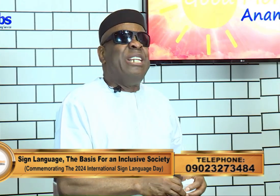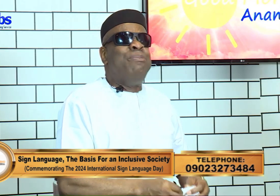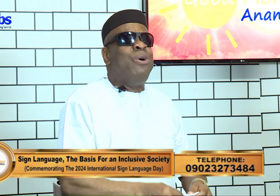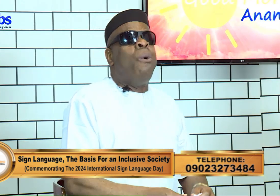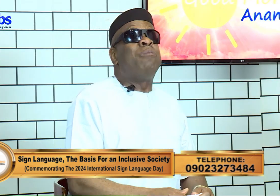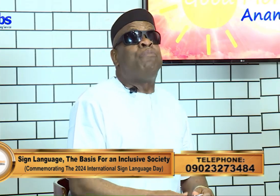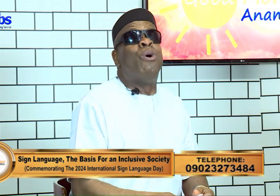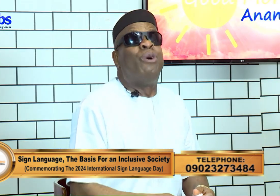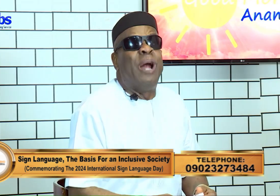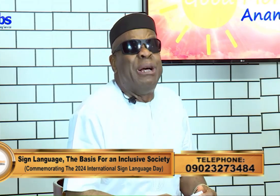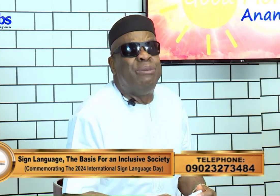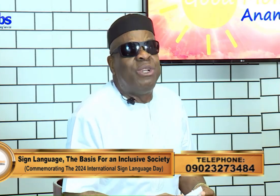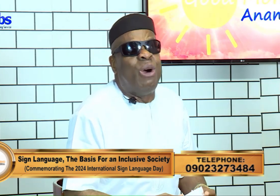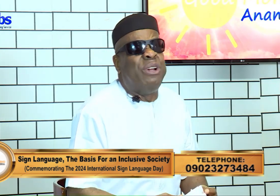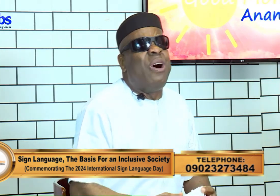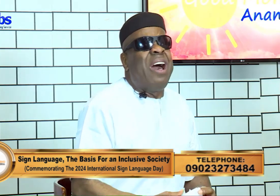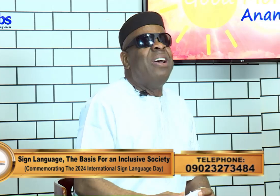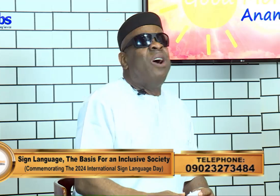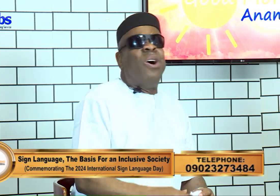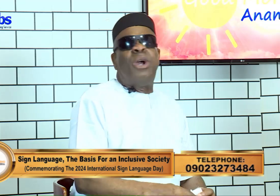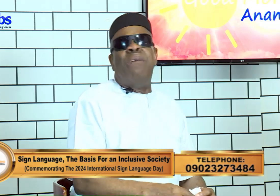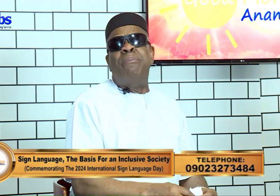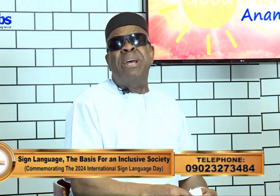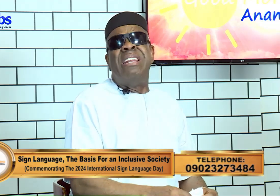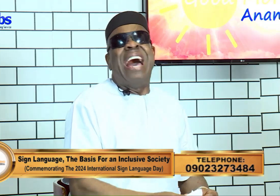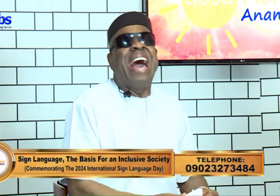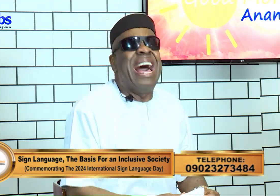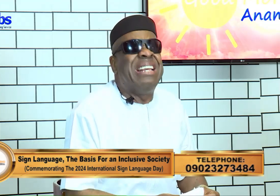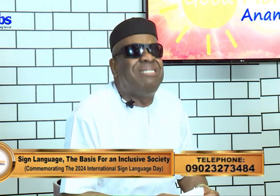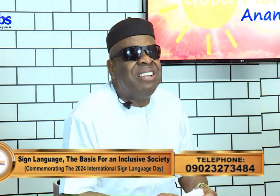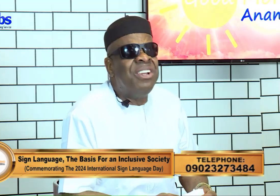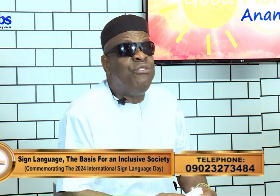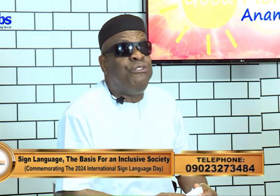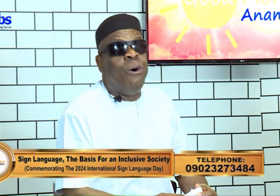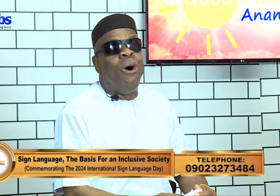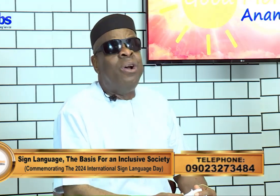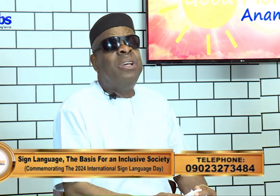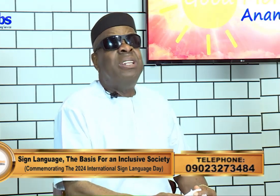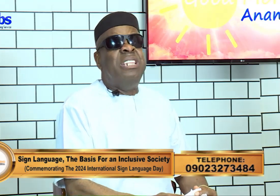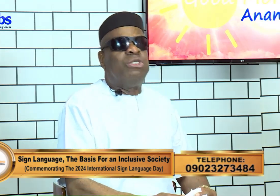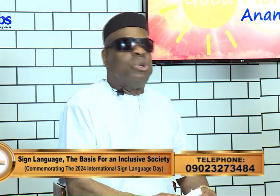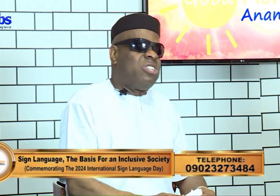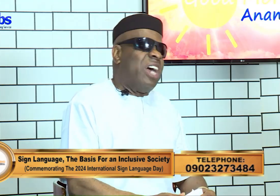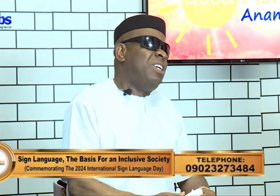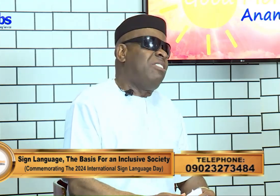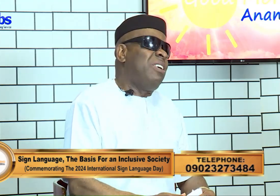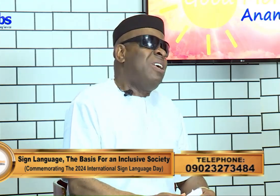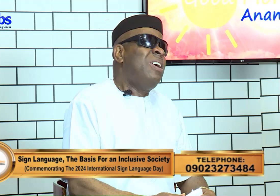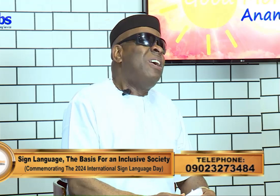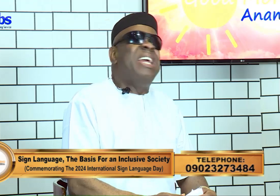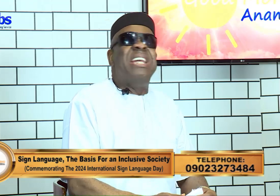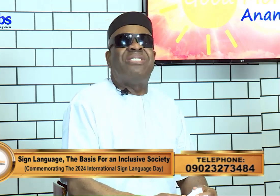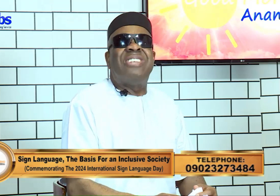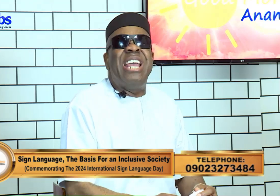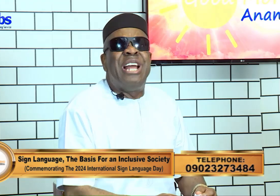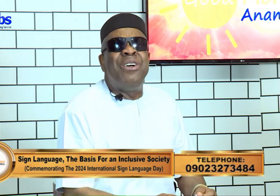let them know what programs the government has for the society.